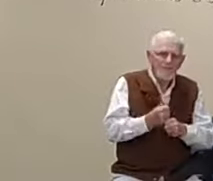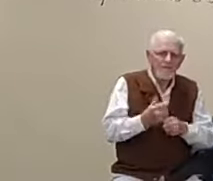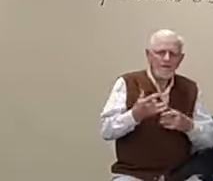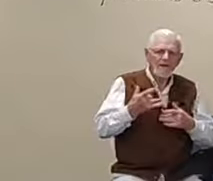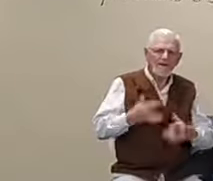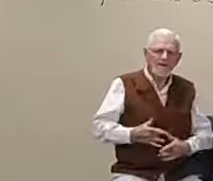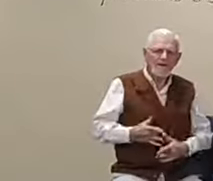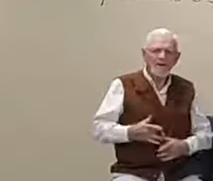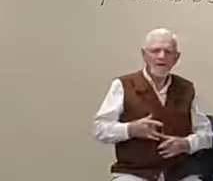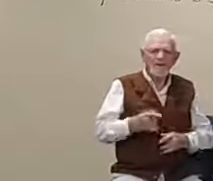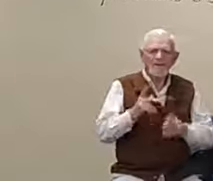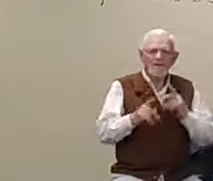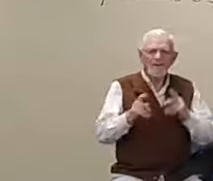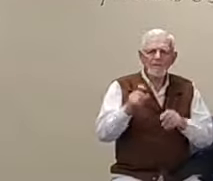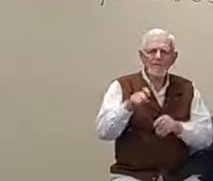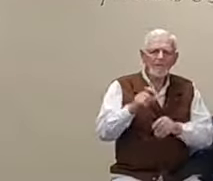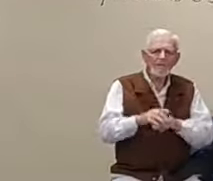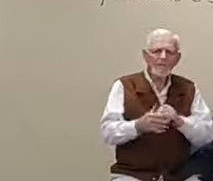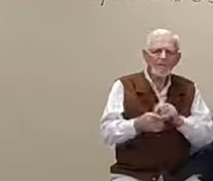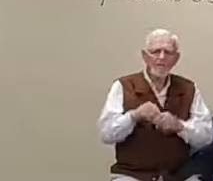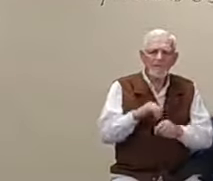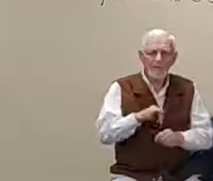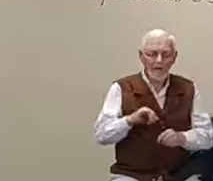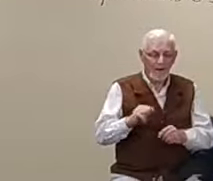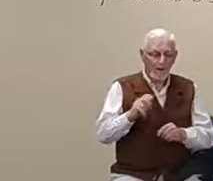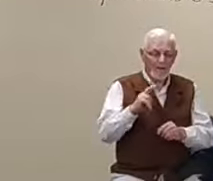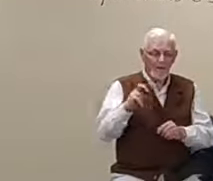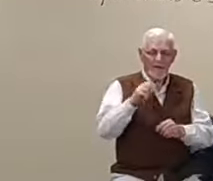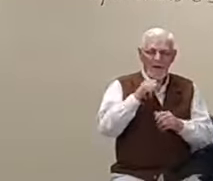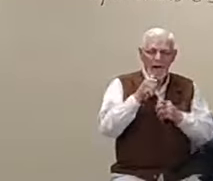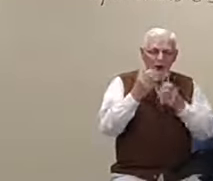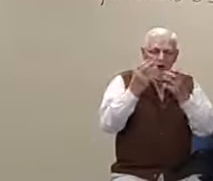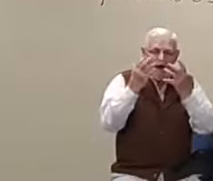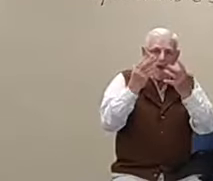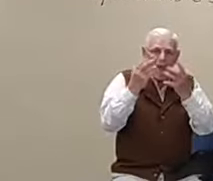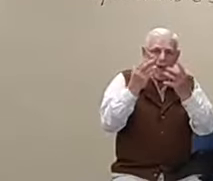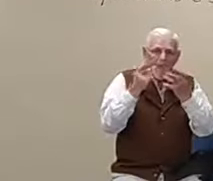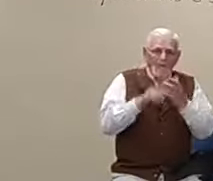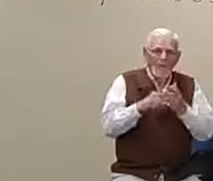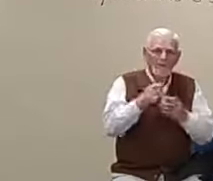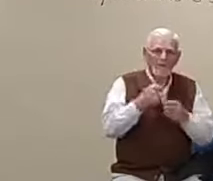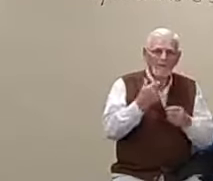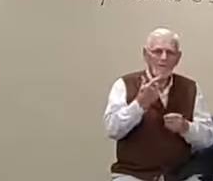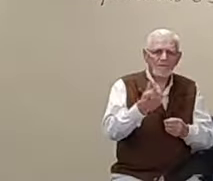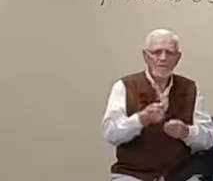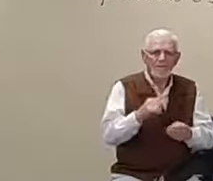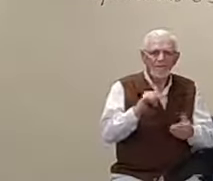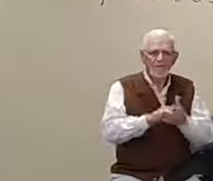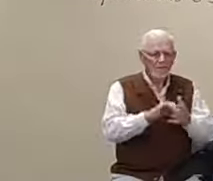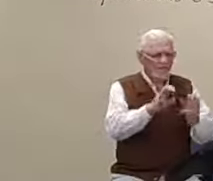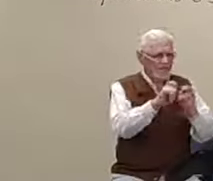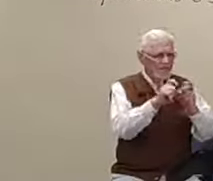or and people in need of comfort, and I really don't know what to say to fix it.